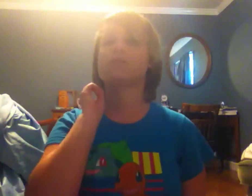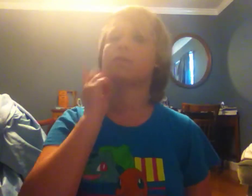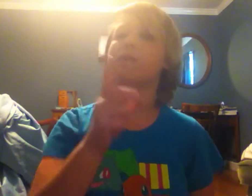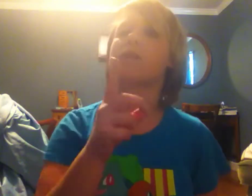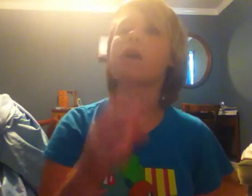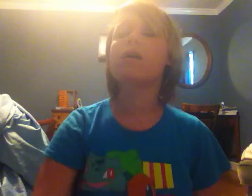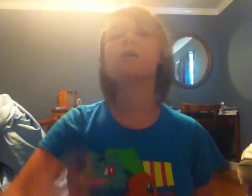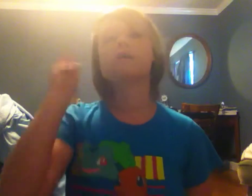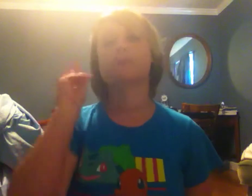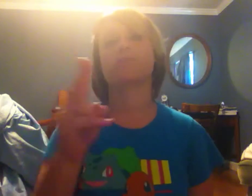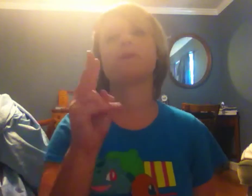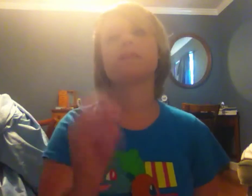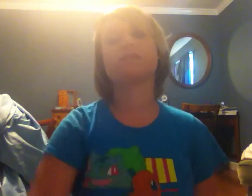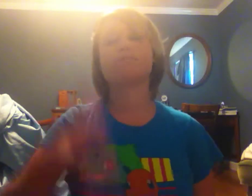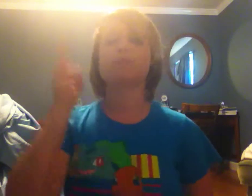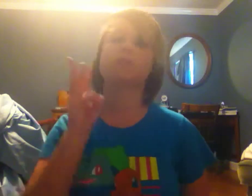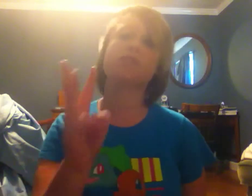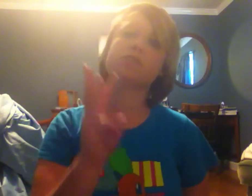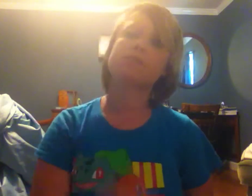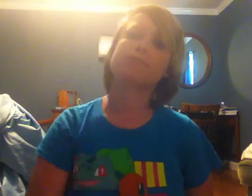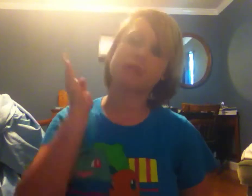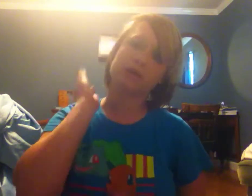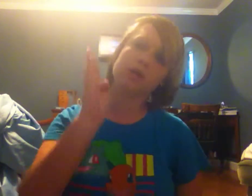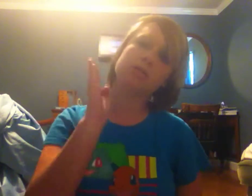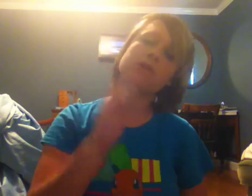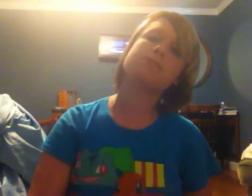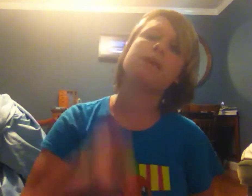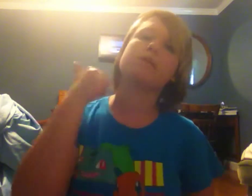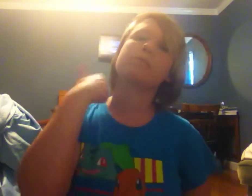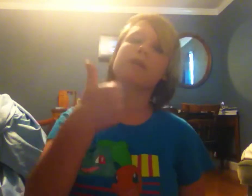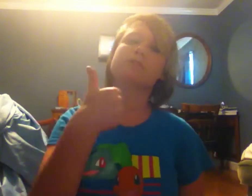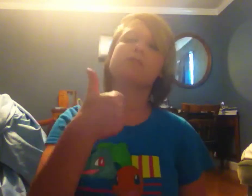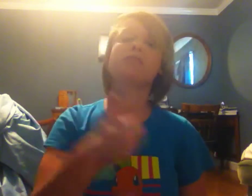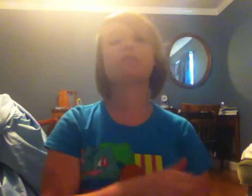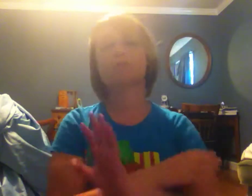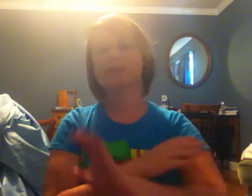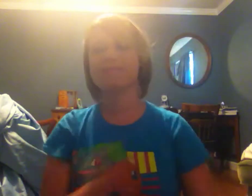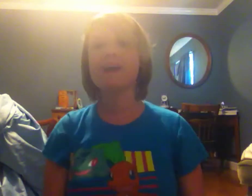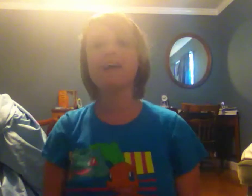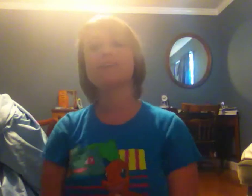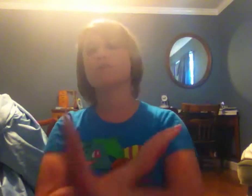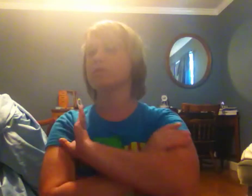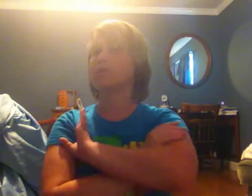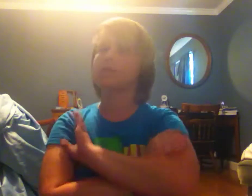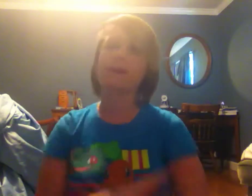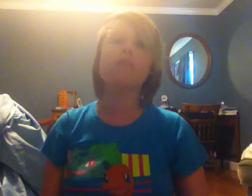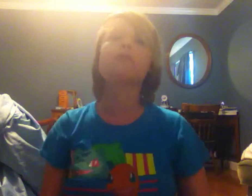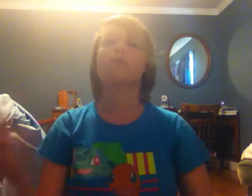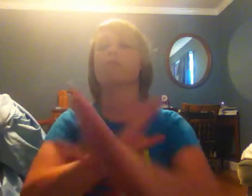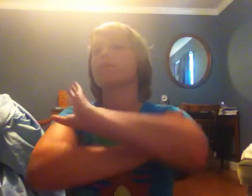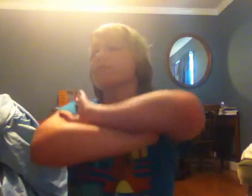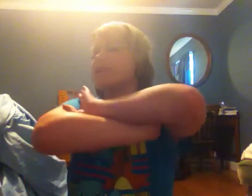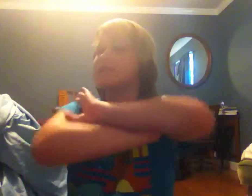trouble by the law, by your parents, by your teachers, by your coworkers, by your bosses. You don't want to get fired, you don't want to get expelled, you don't want to get